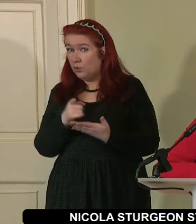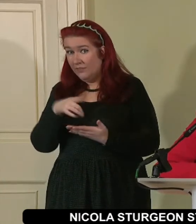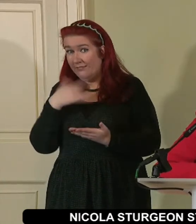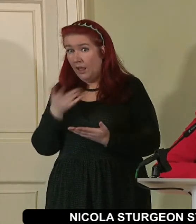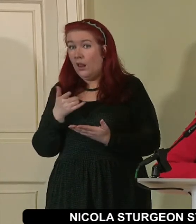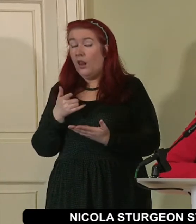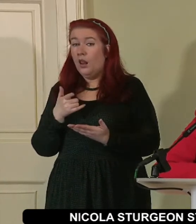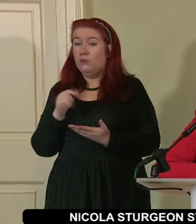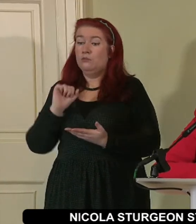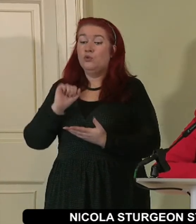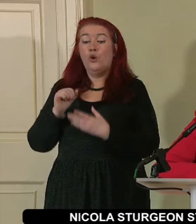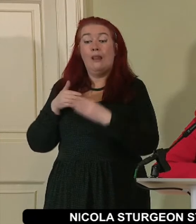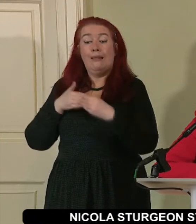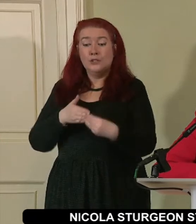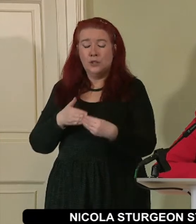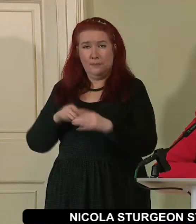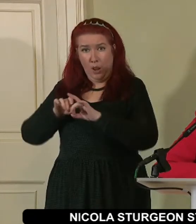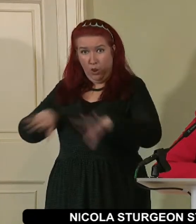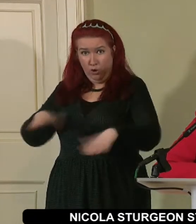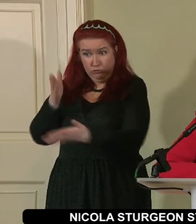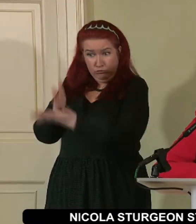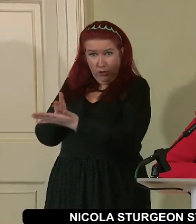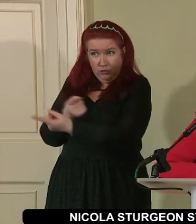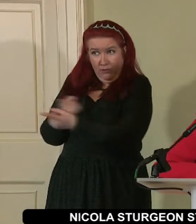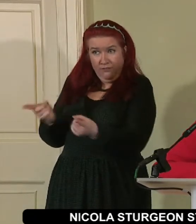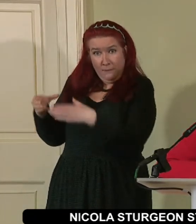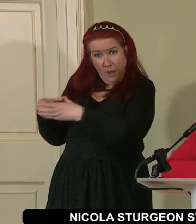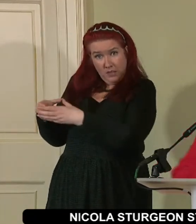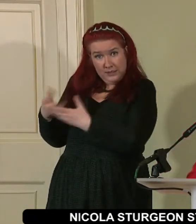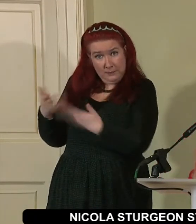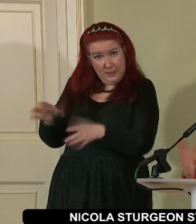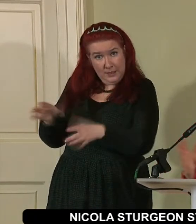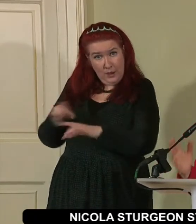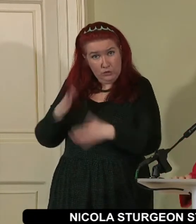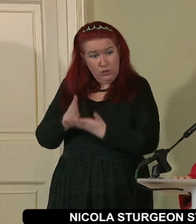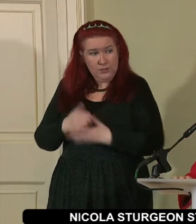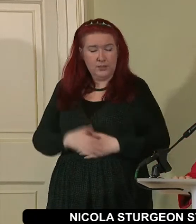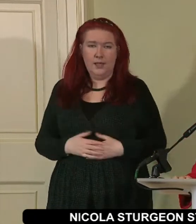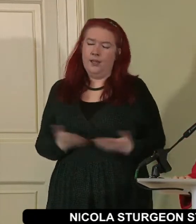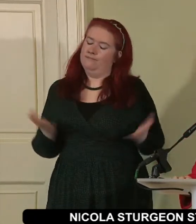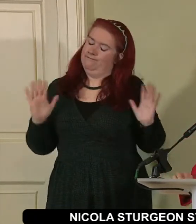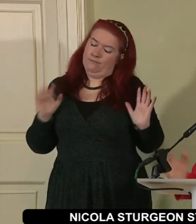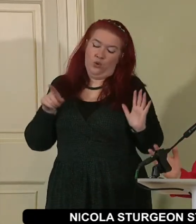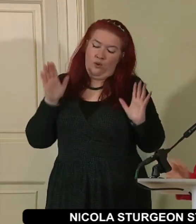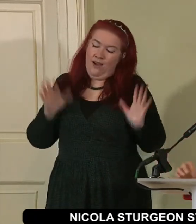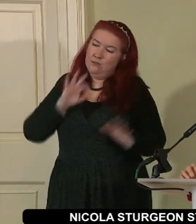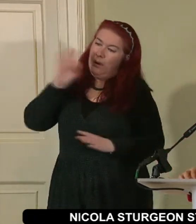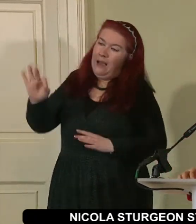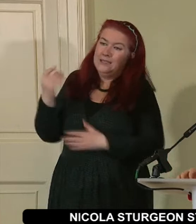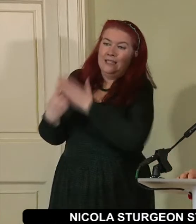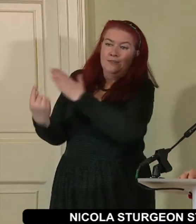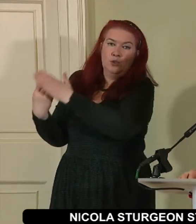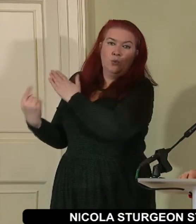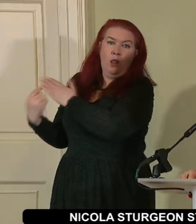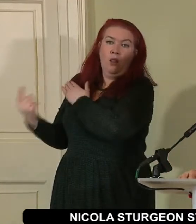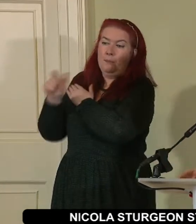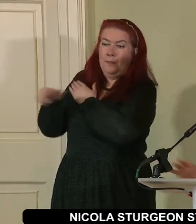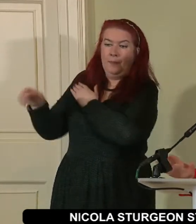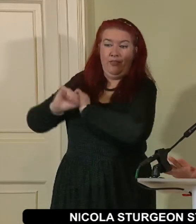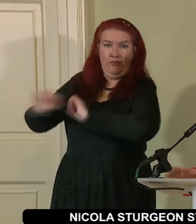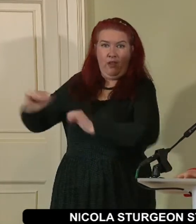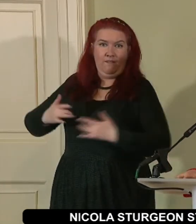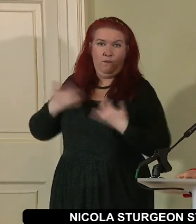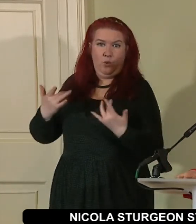trust in your leadership from certain key members of your party? I think you'd have to ask individuals to give their views on my leadership. I think